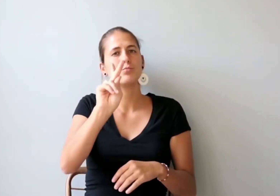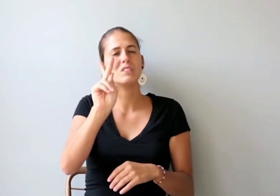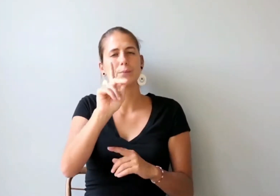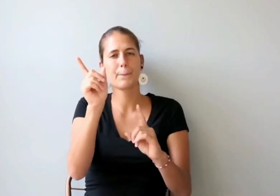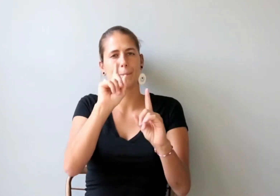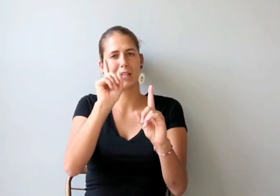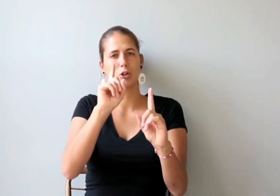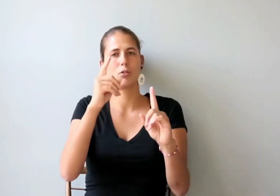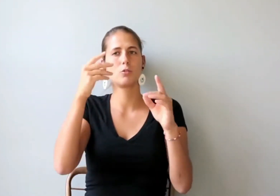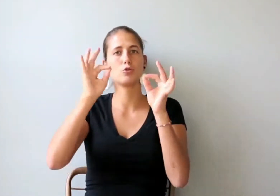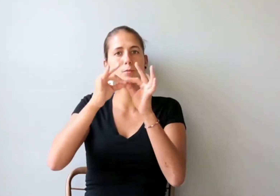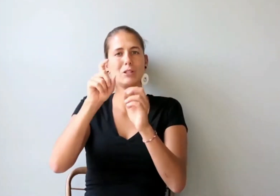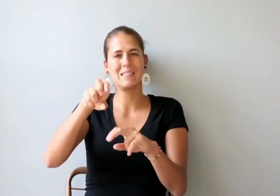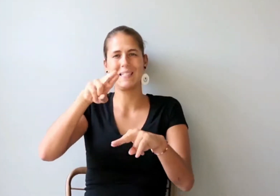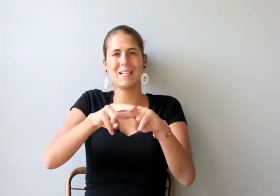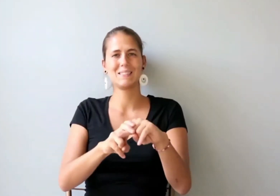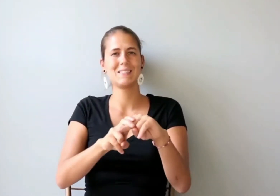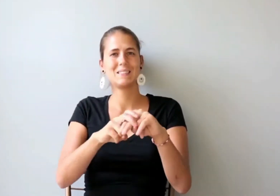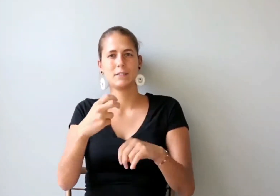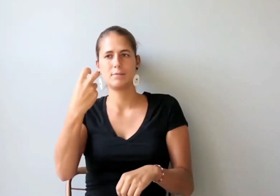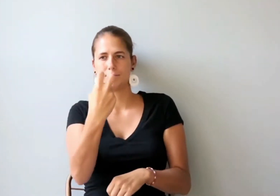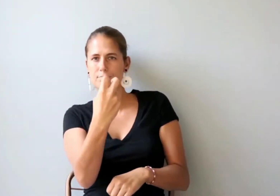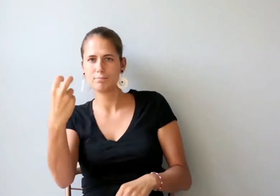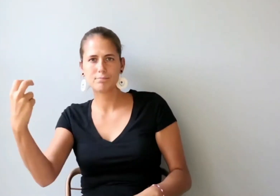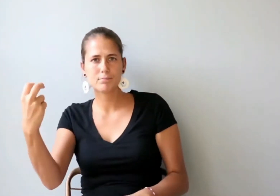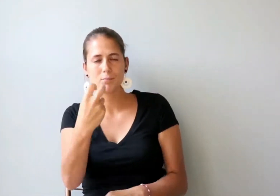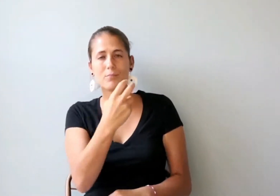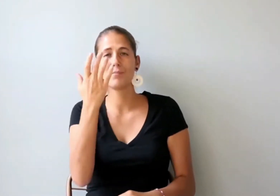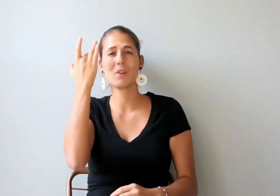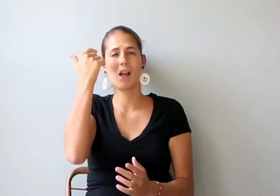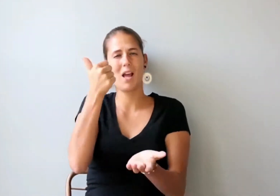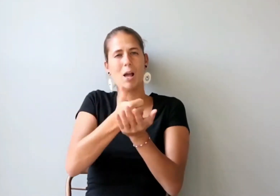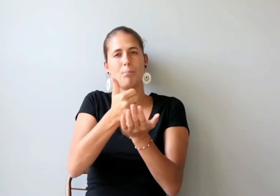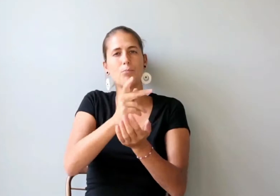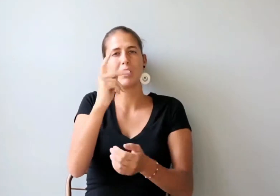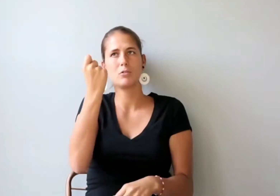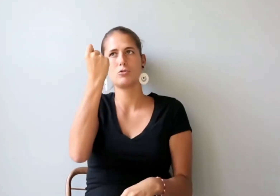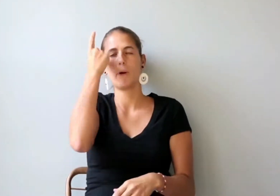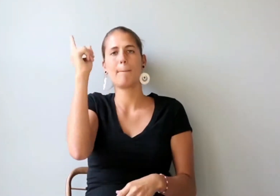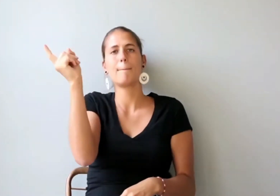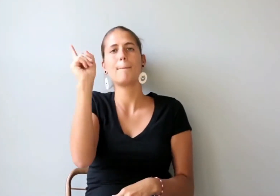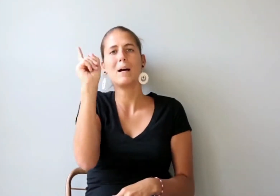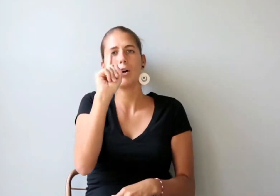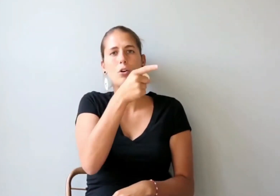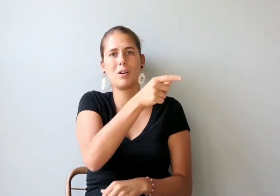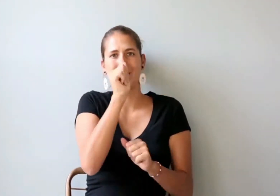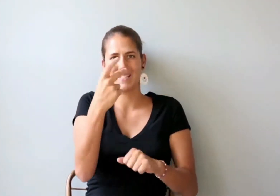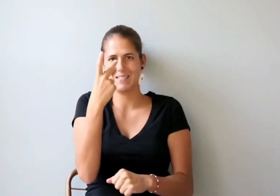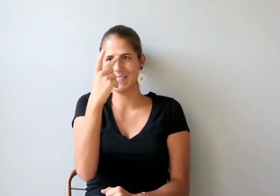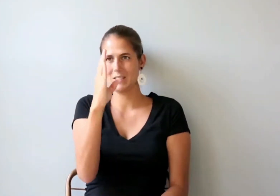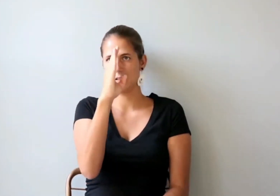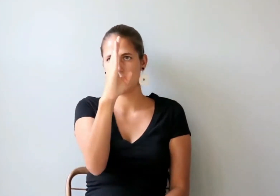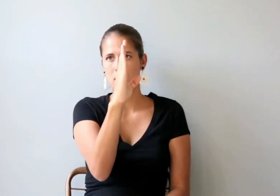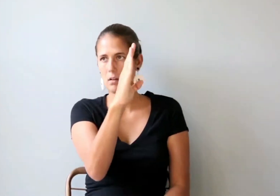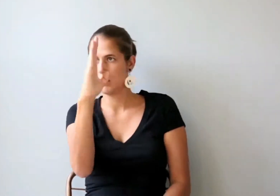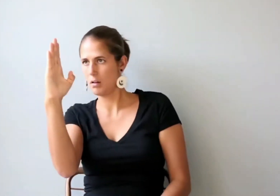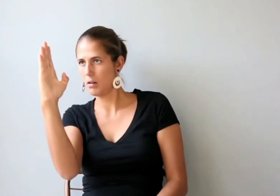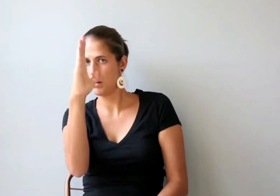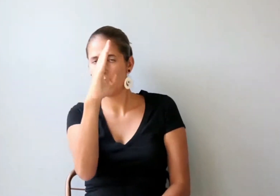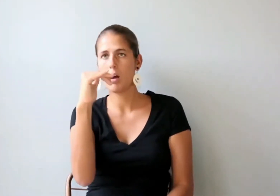One critical thing that we do every day is to ask Kristiann where she wants the interpreter to sit. This helps her to understand